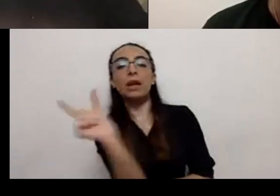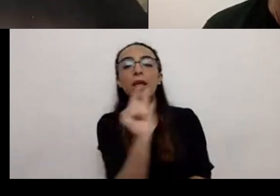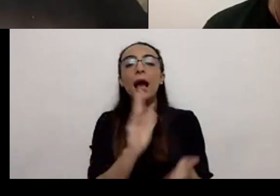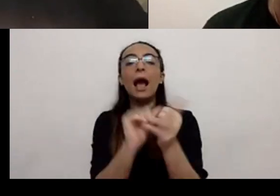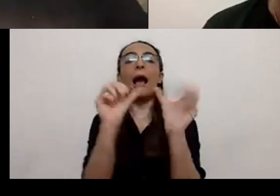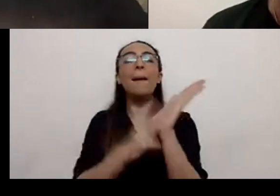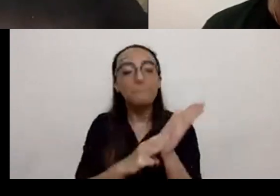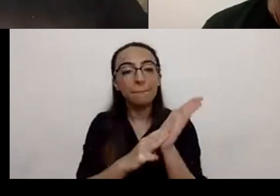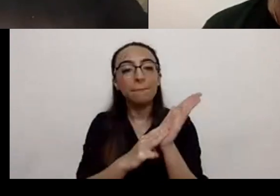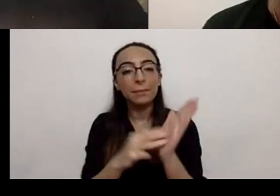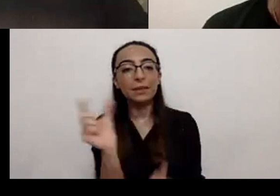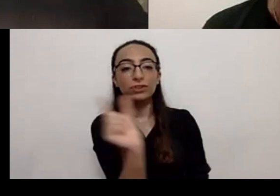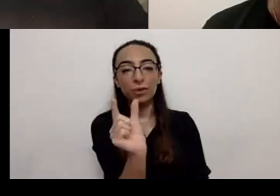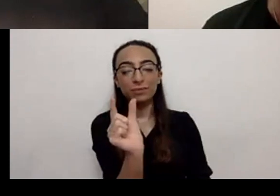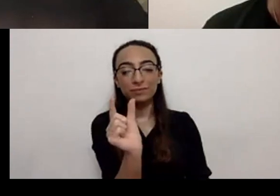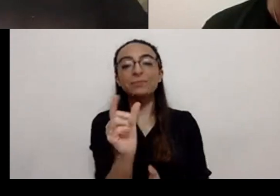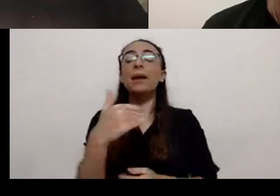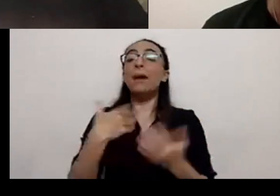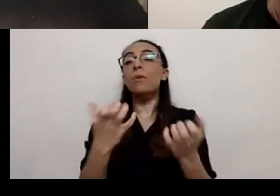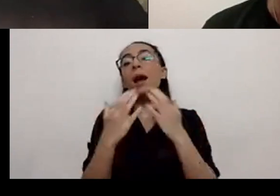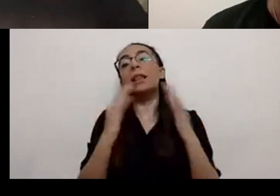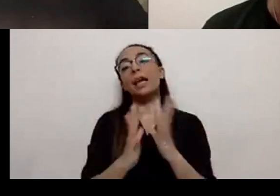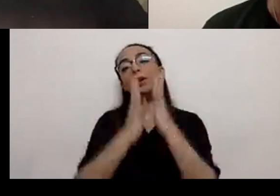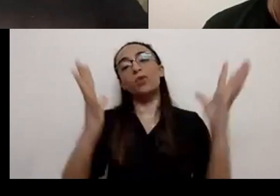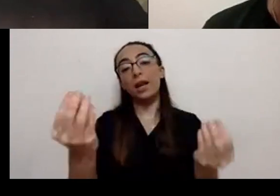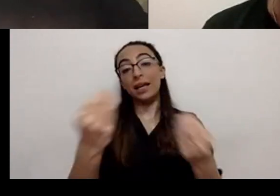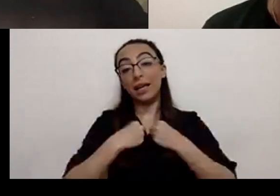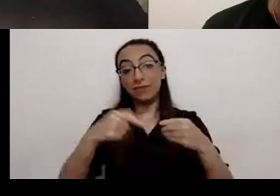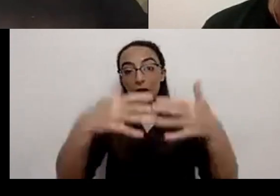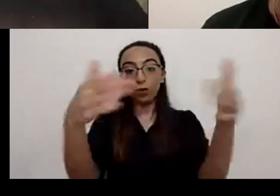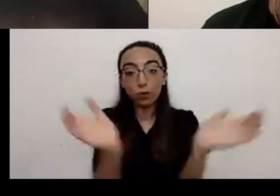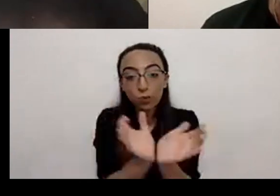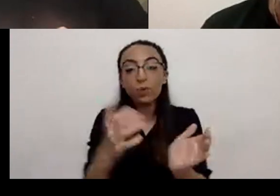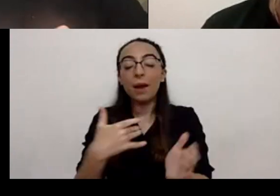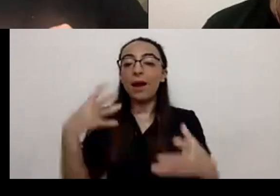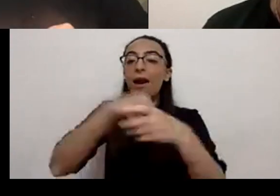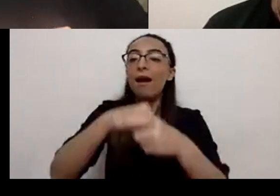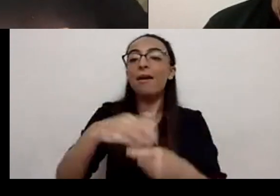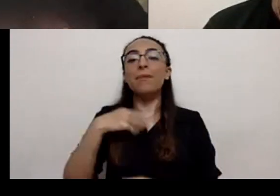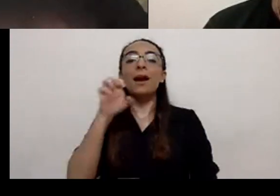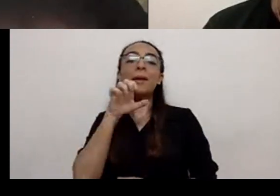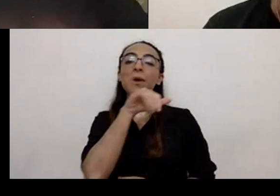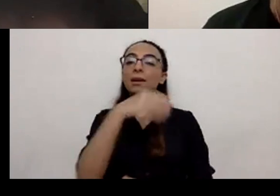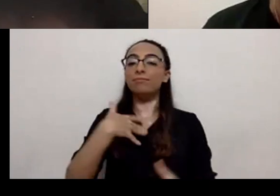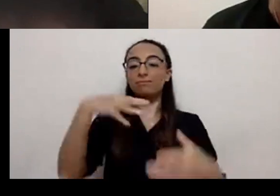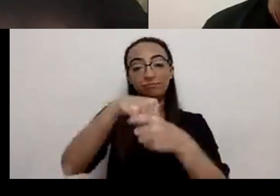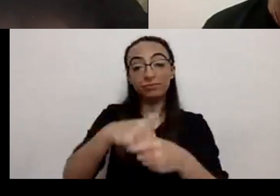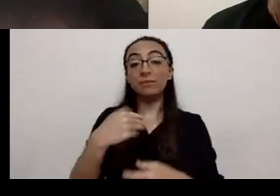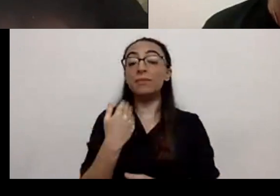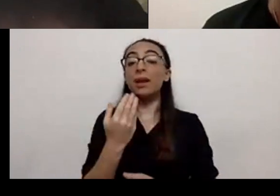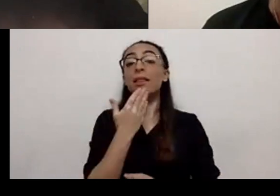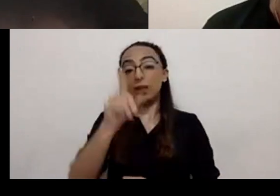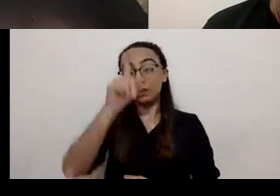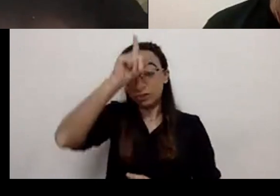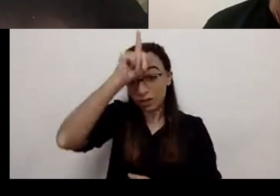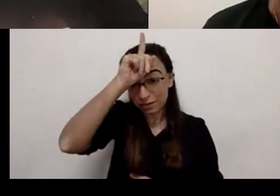thanks for giving us this group for understanding at Enable India. Thank you, Charan. Thank you, Charu. Thank